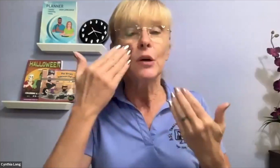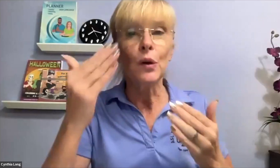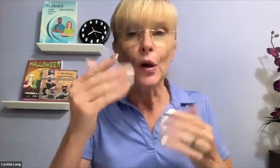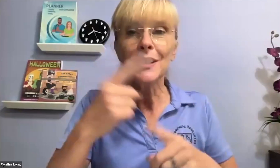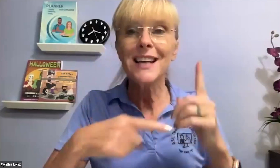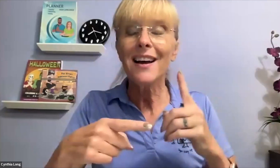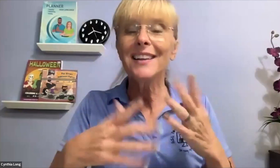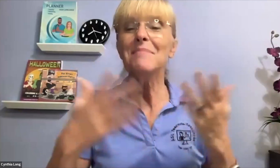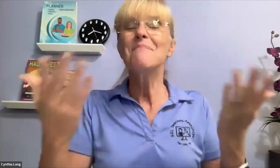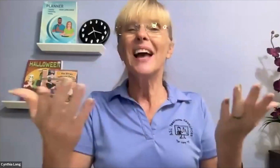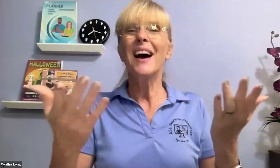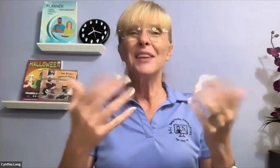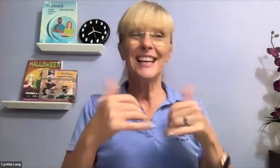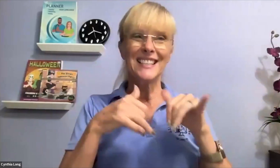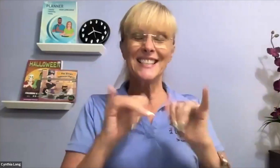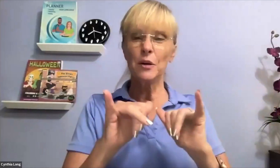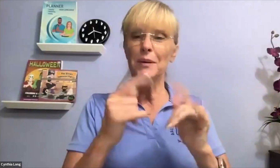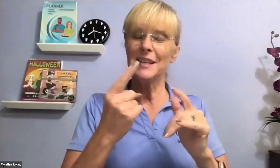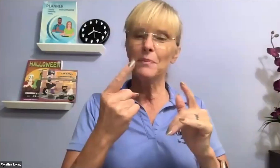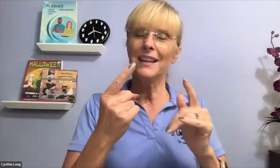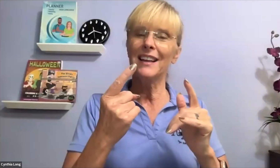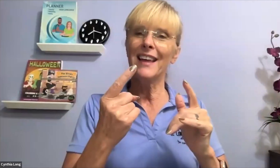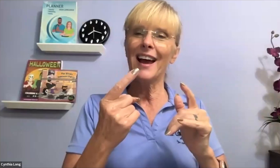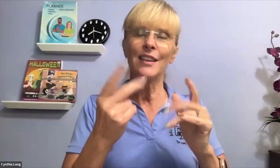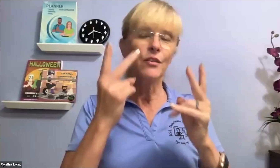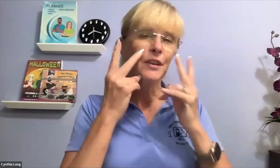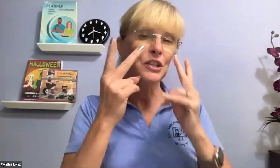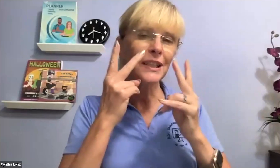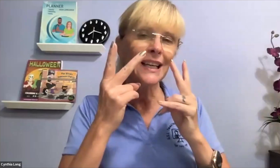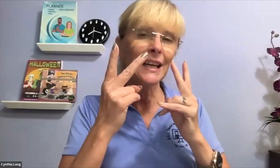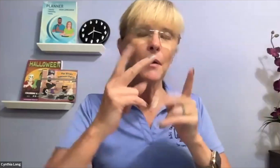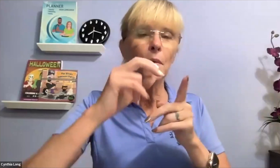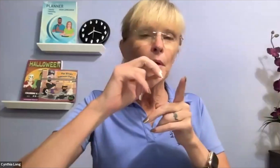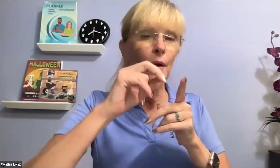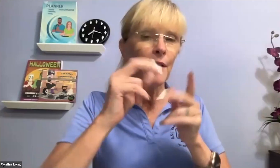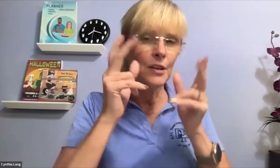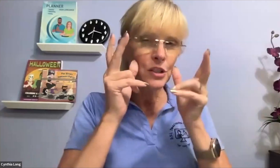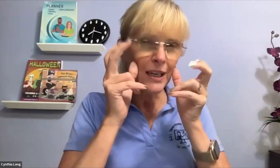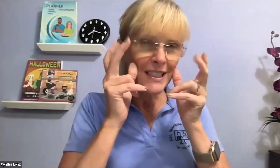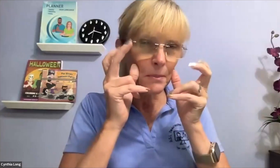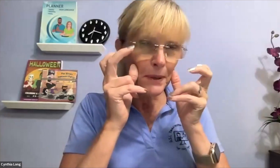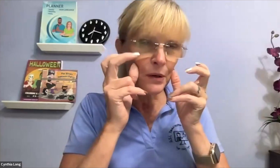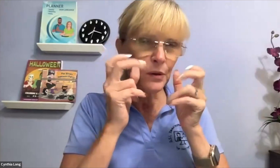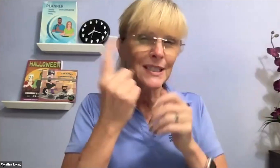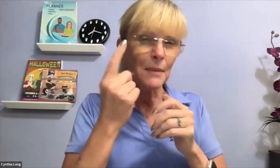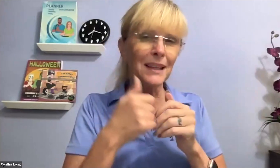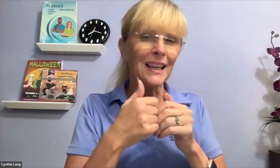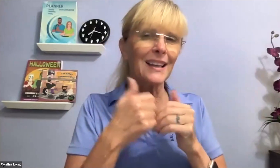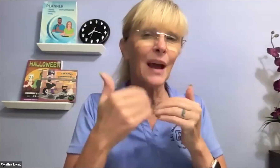don't know sign, it can still be something that they're visually starting to build something that